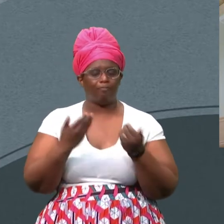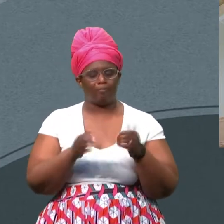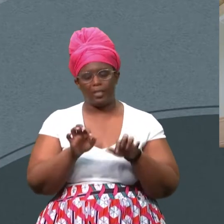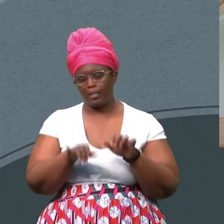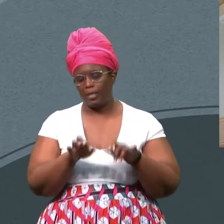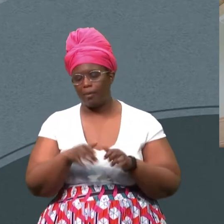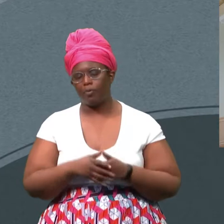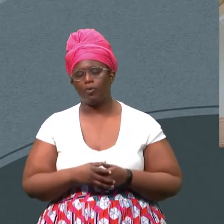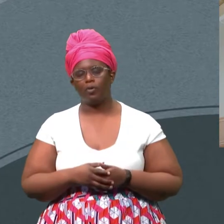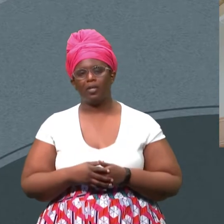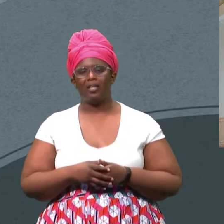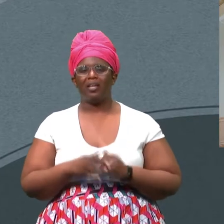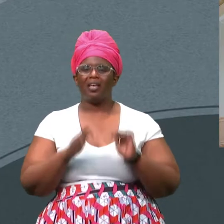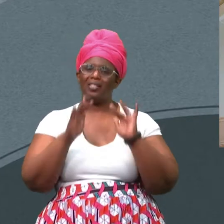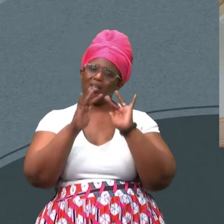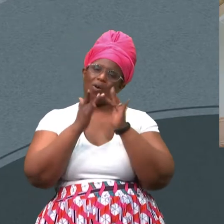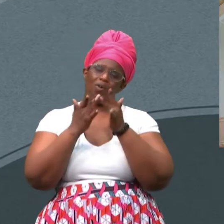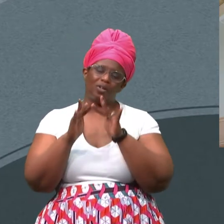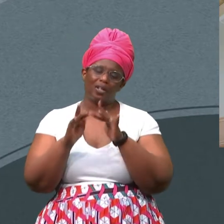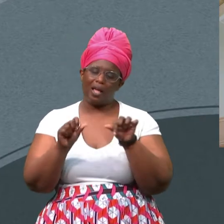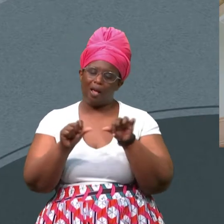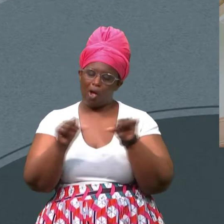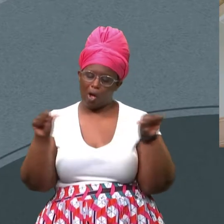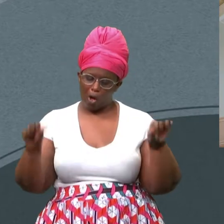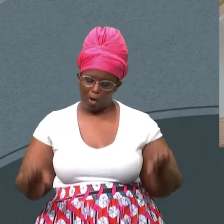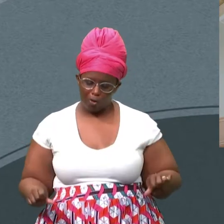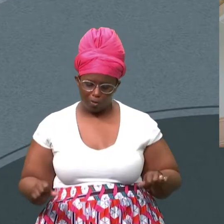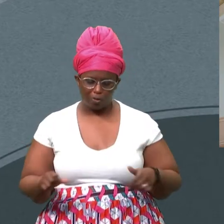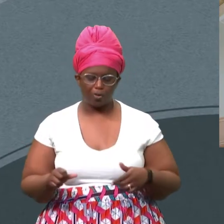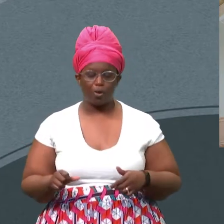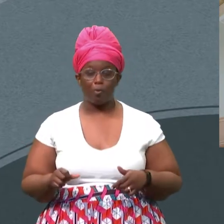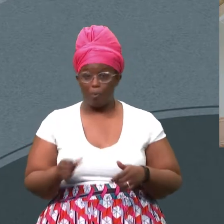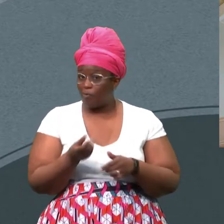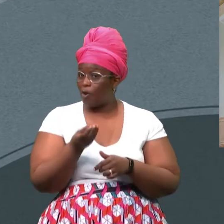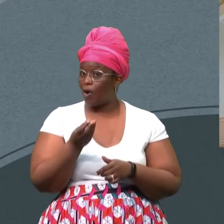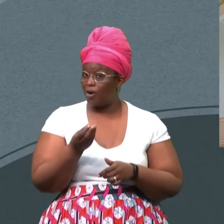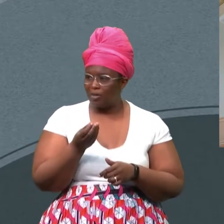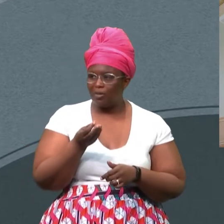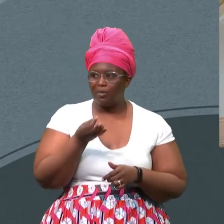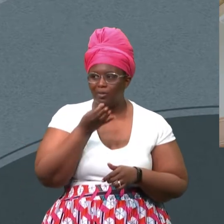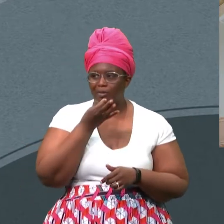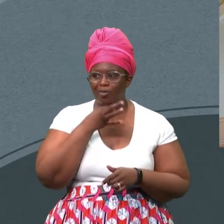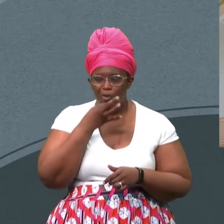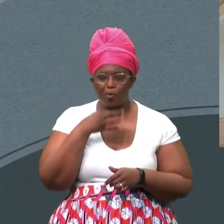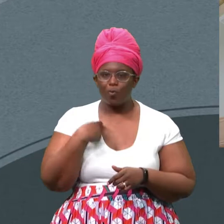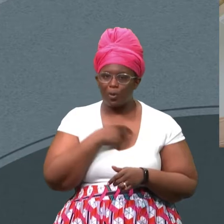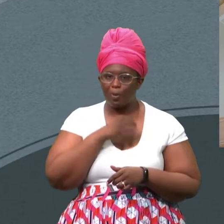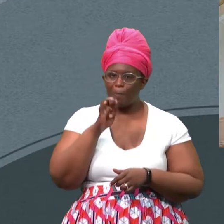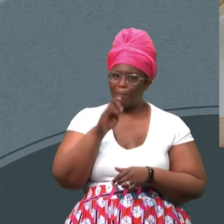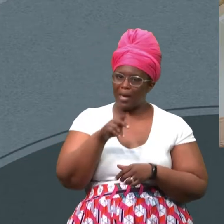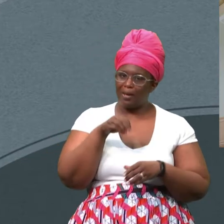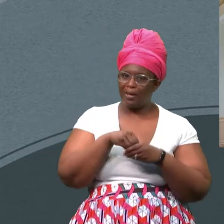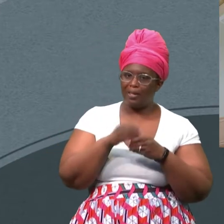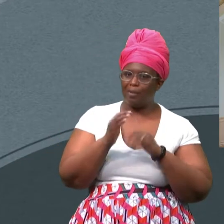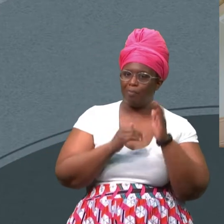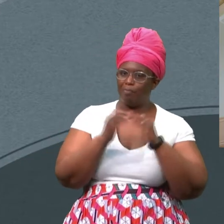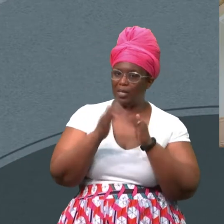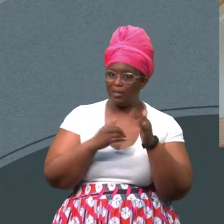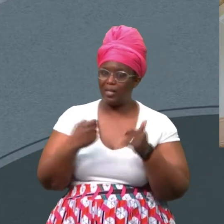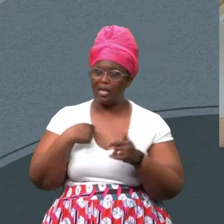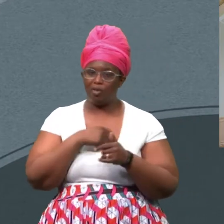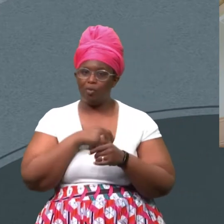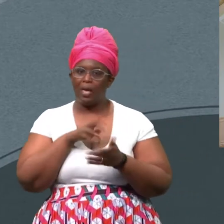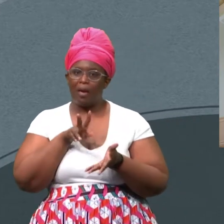digital offer for just altar for just a few more Sundays. But slowly but surely it's gonna be an actual